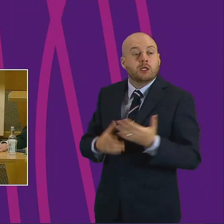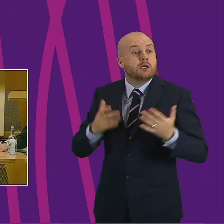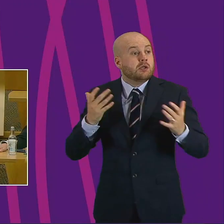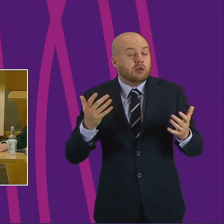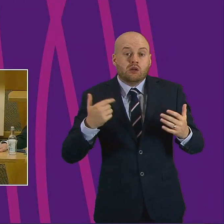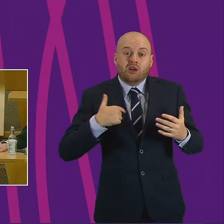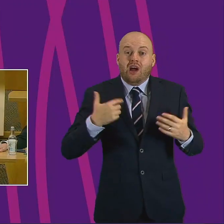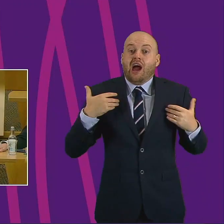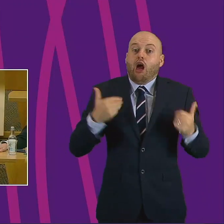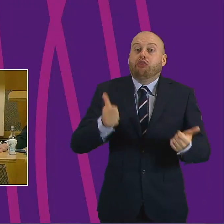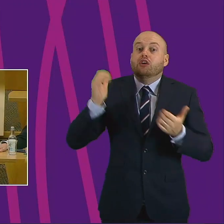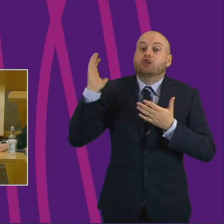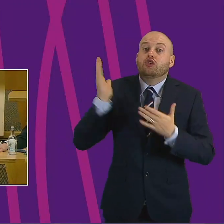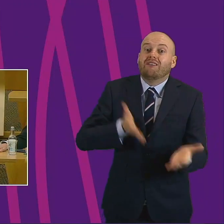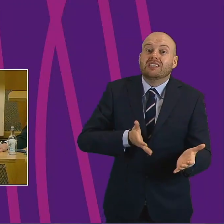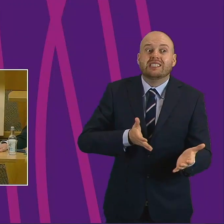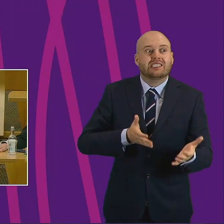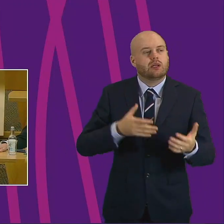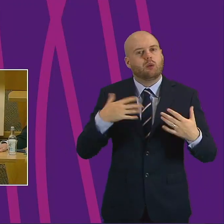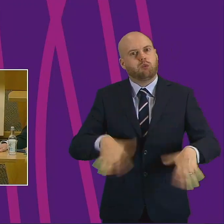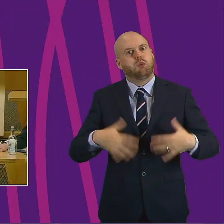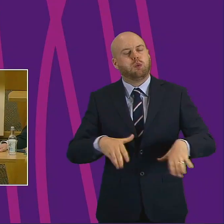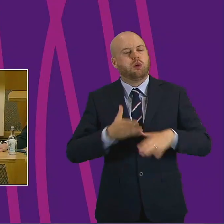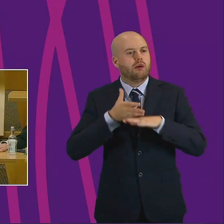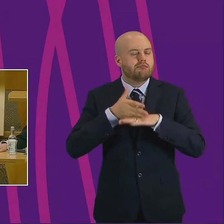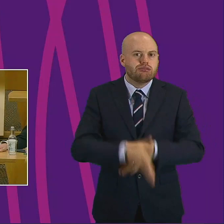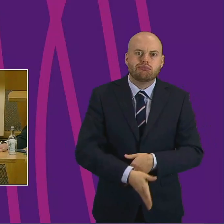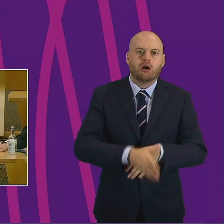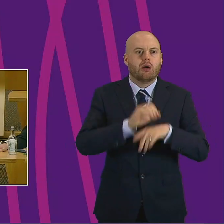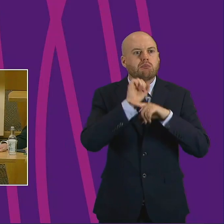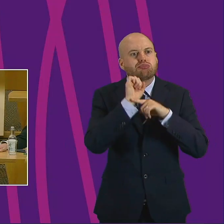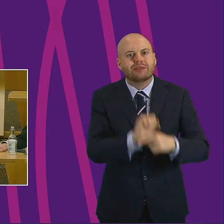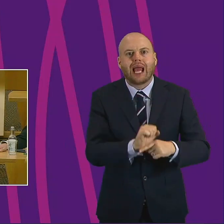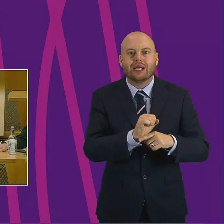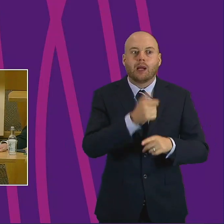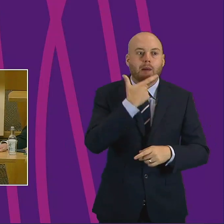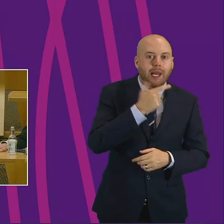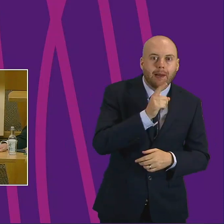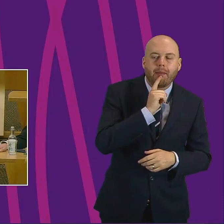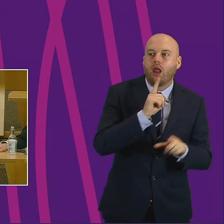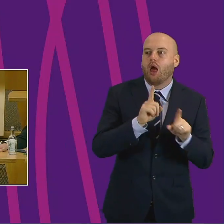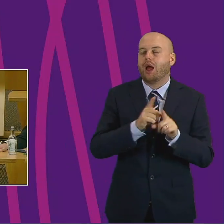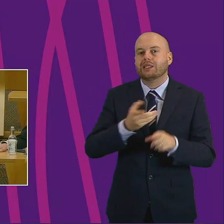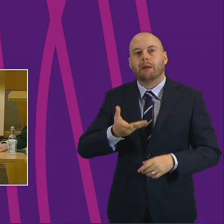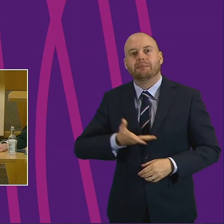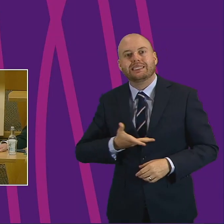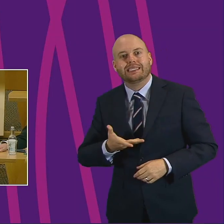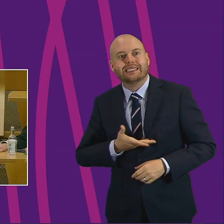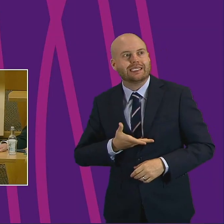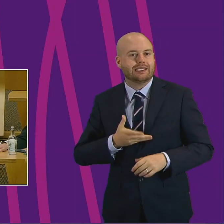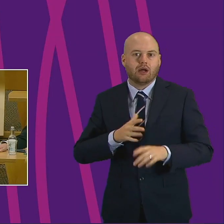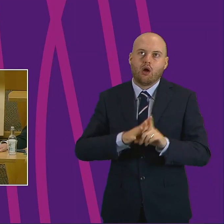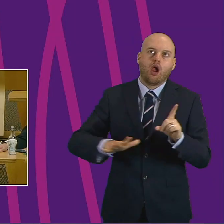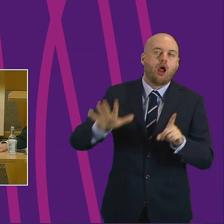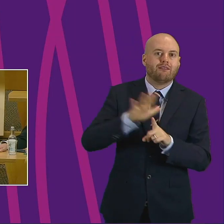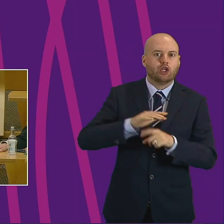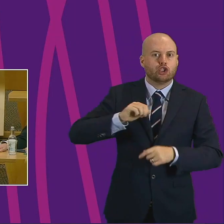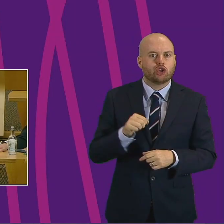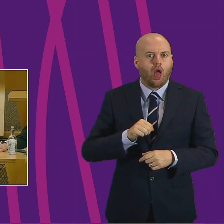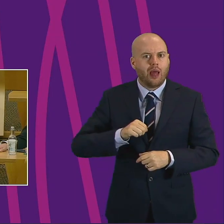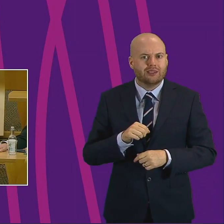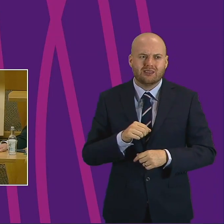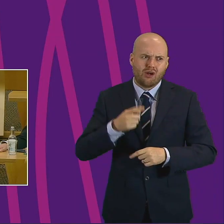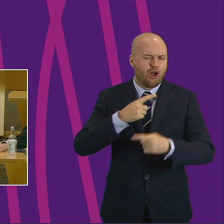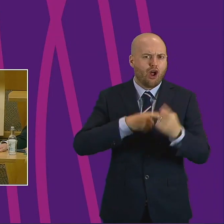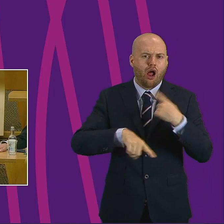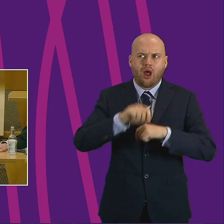and protect our businesses from the virus has not been replicated for young people's education. If parents had been asked